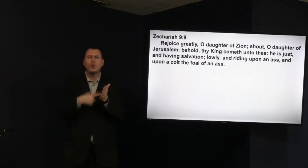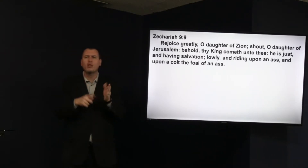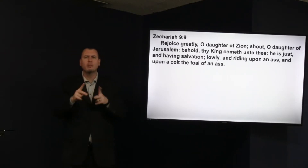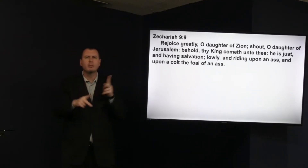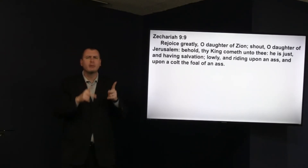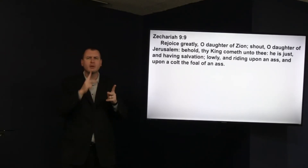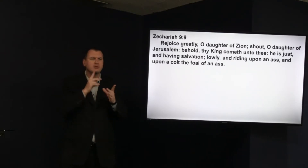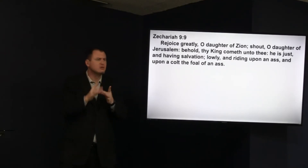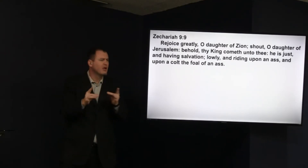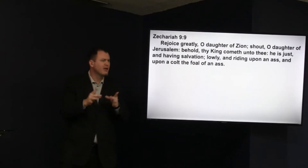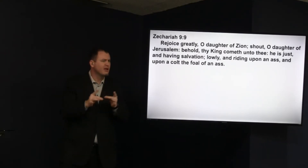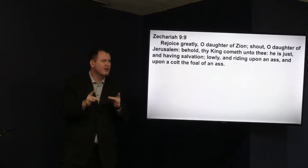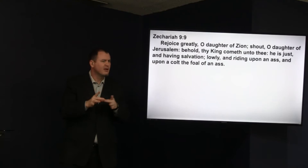and